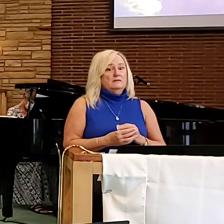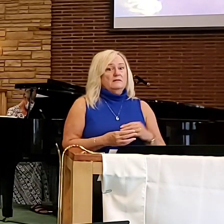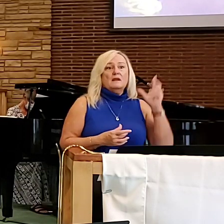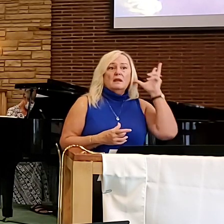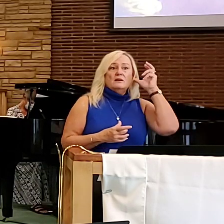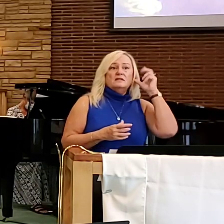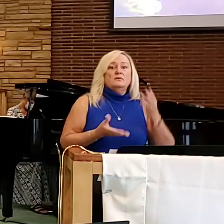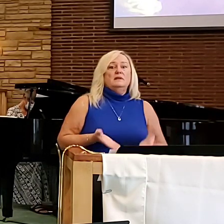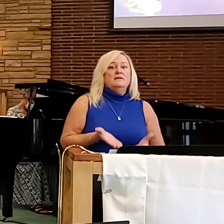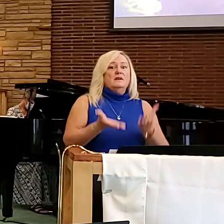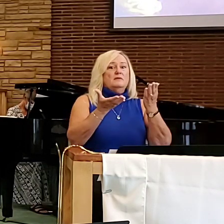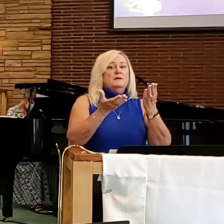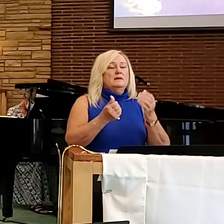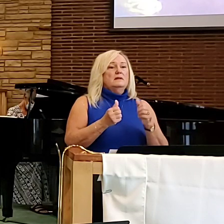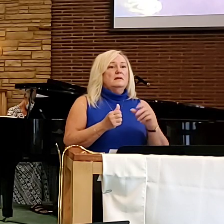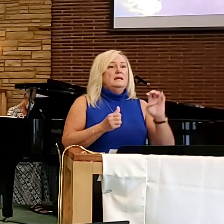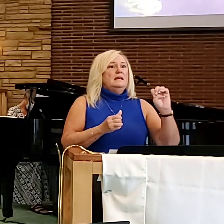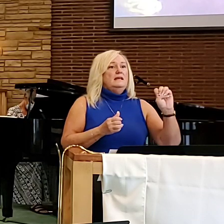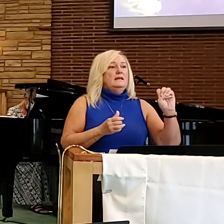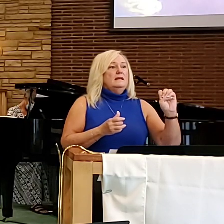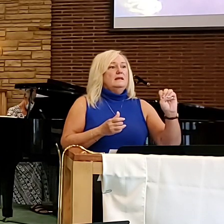Hear us as we lift up Ephraim